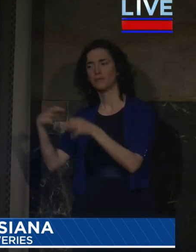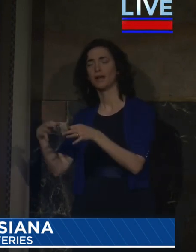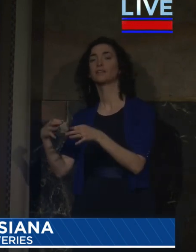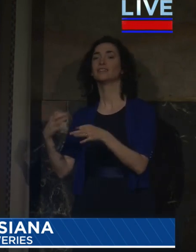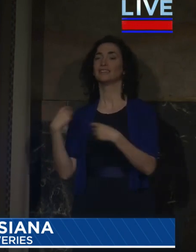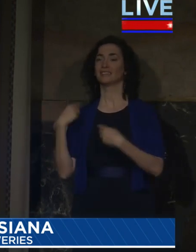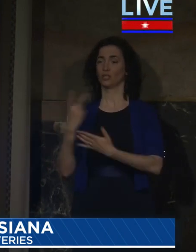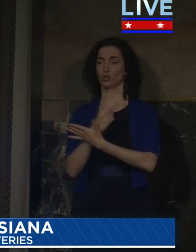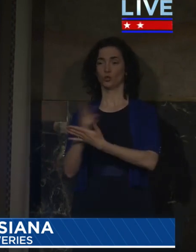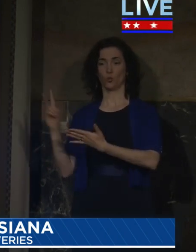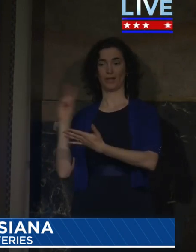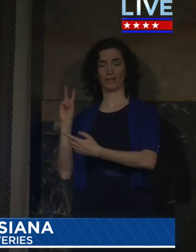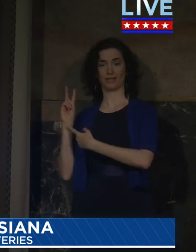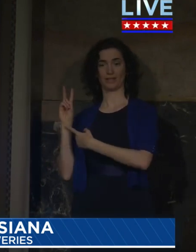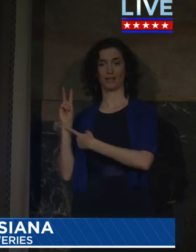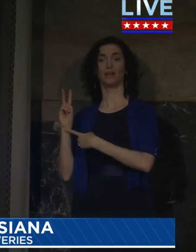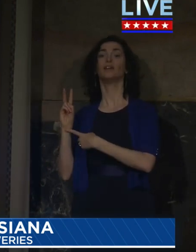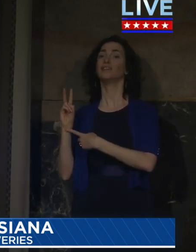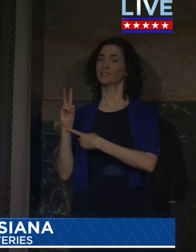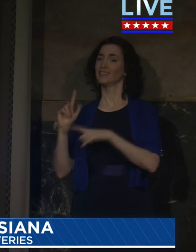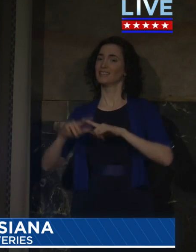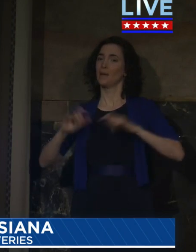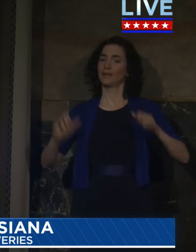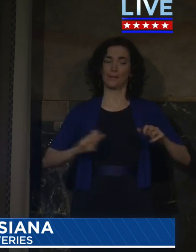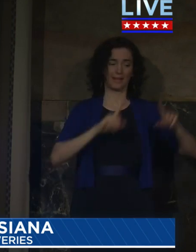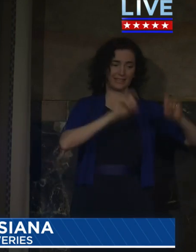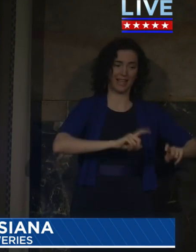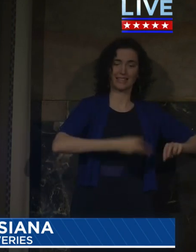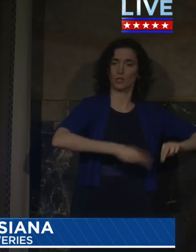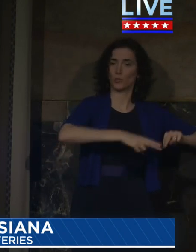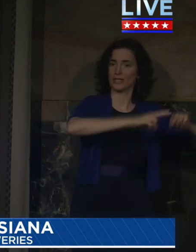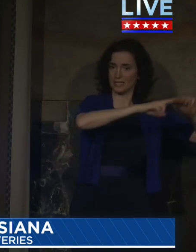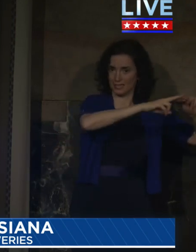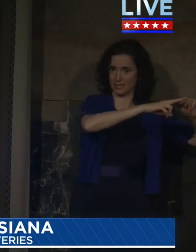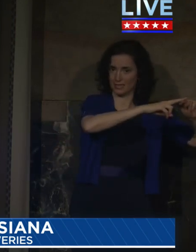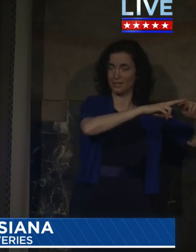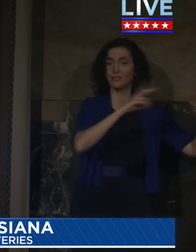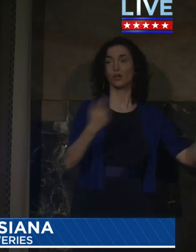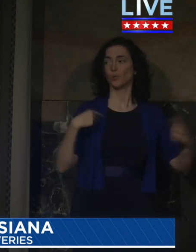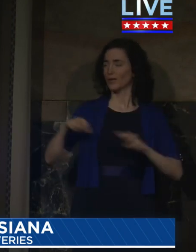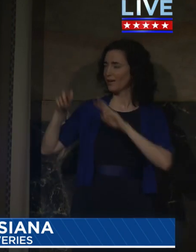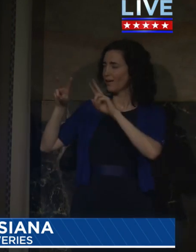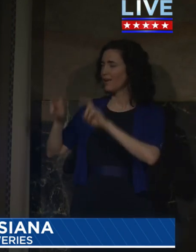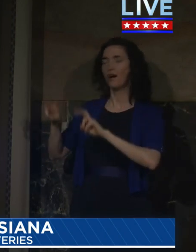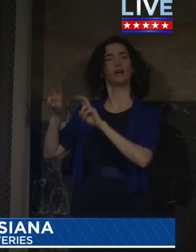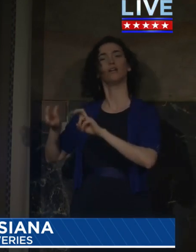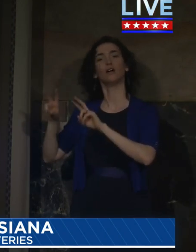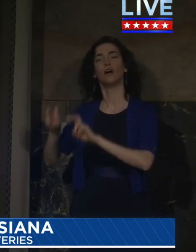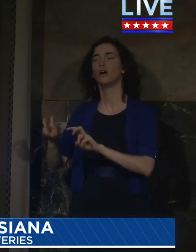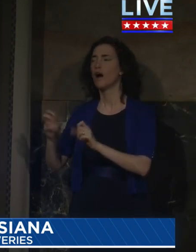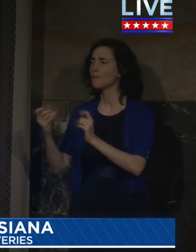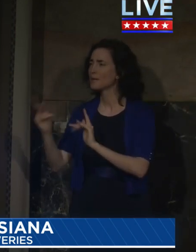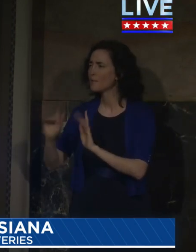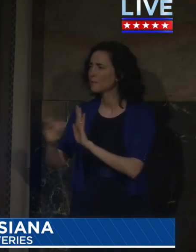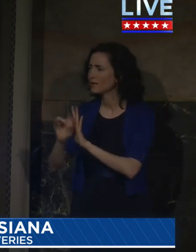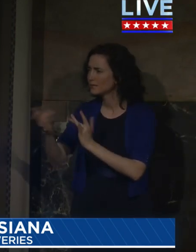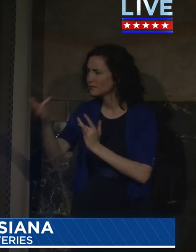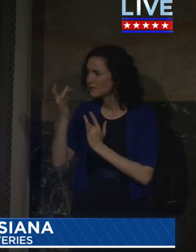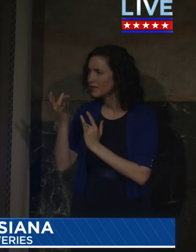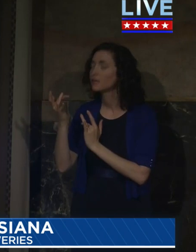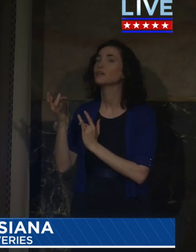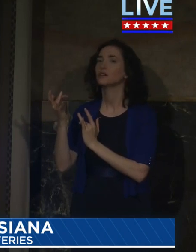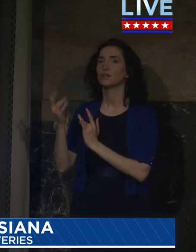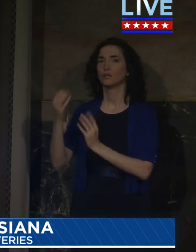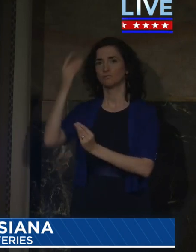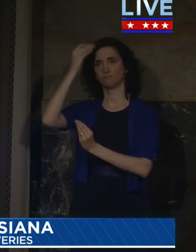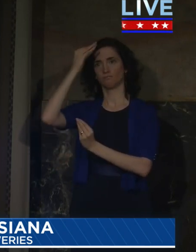also coincides with an increase in testing overall in the state, and our assessment as we were looking at cases was definitely taken into context